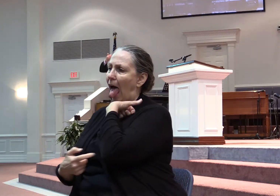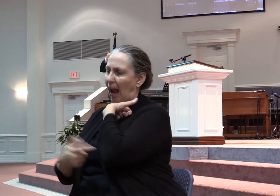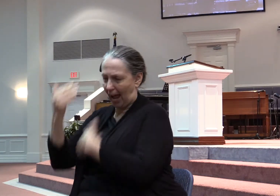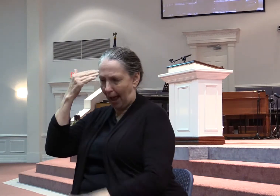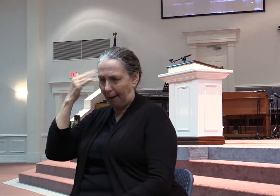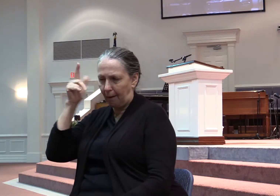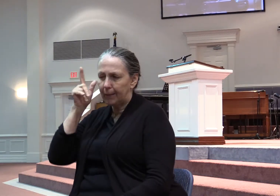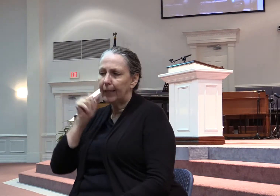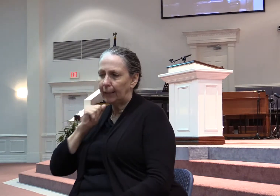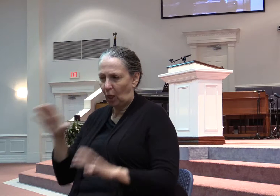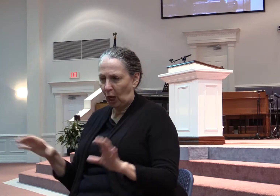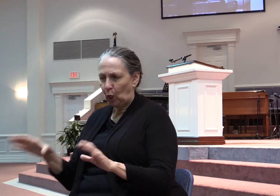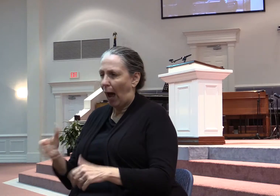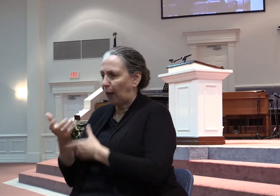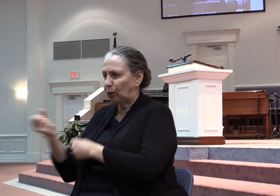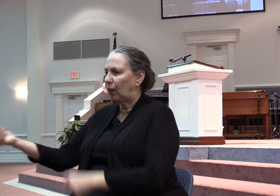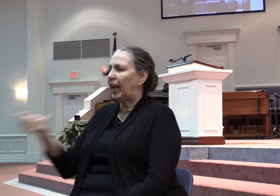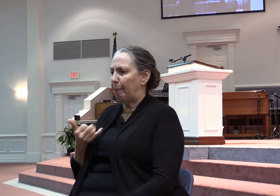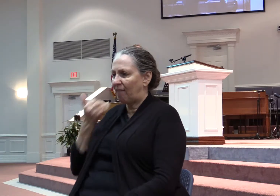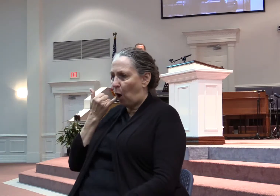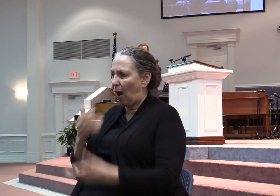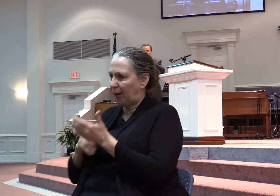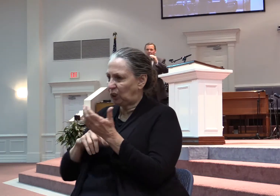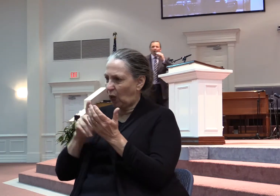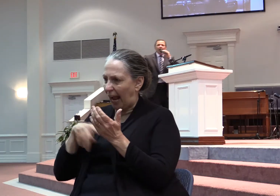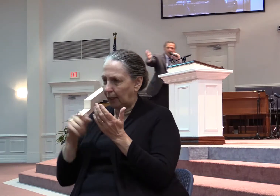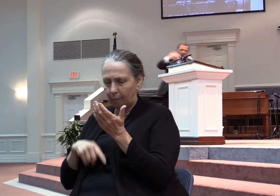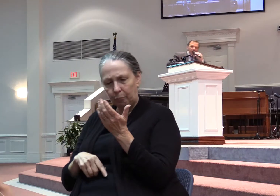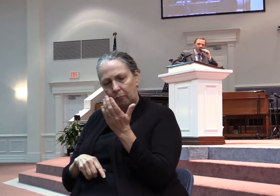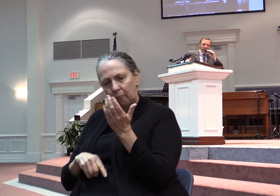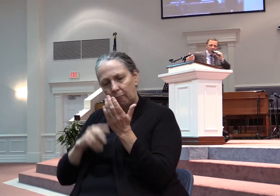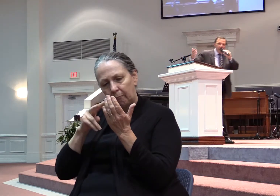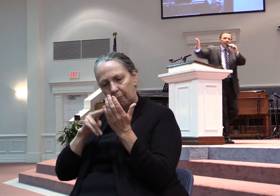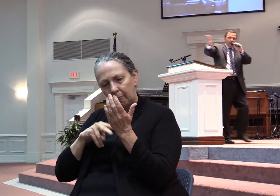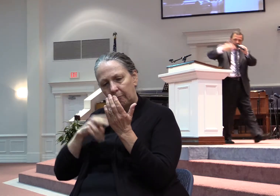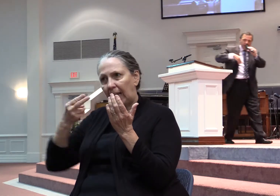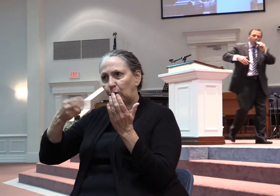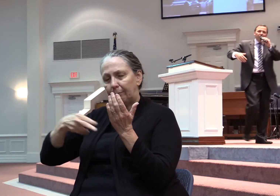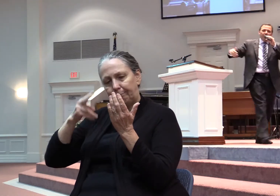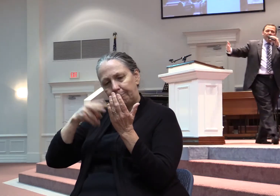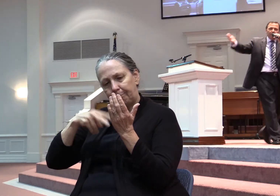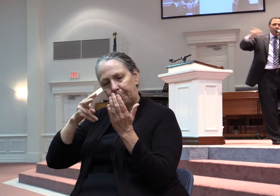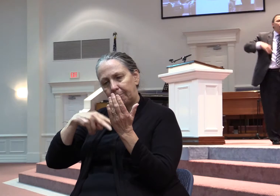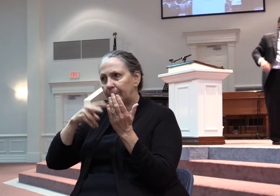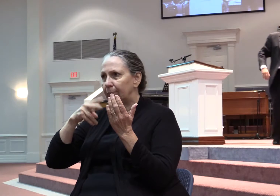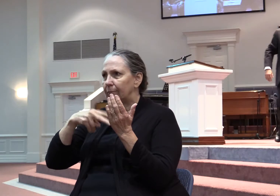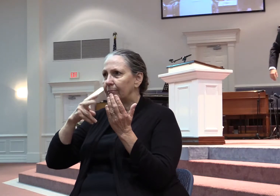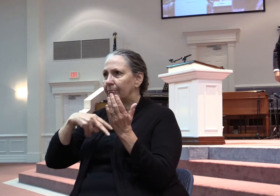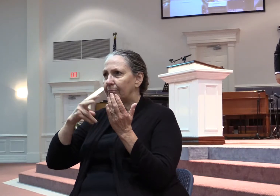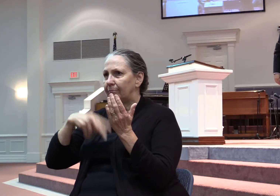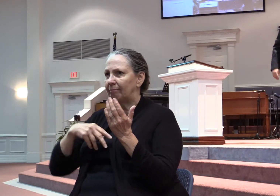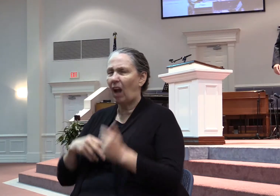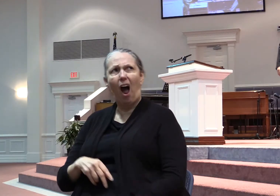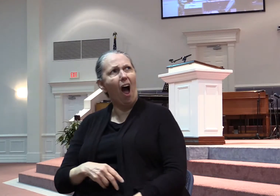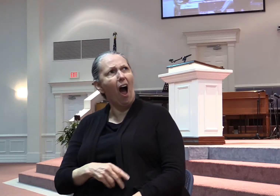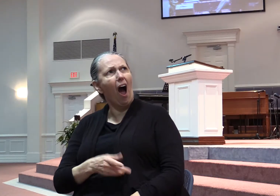know what teenagers think. I don't trust you. Give me your phone. Let me check what's going on. Let me look at your history. Let me take it away from you. Let me do it. What do you say? Oh,